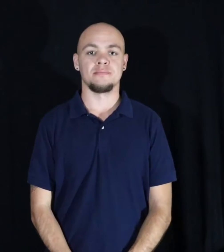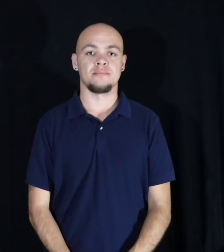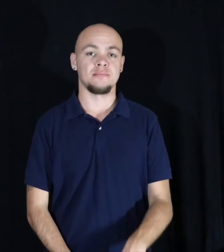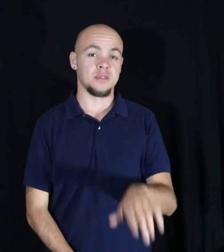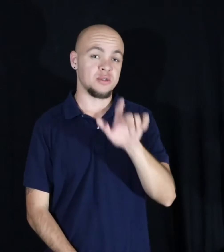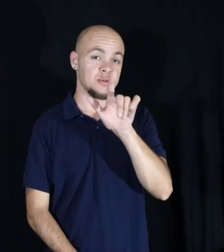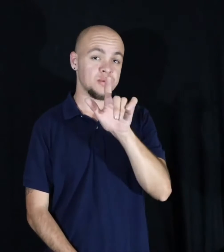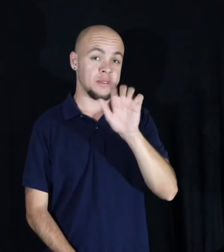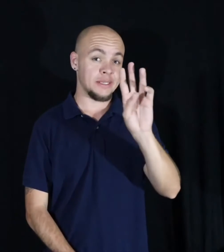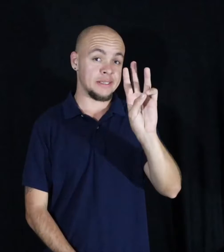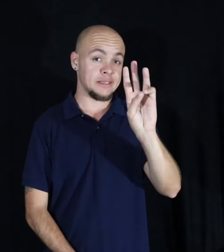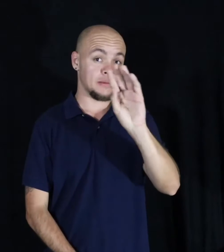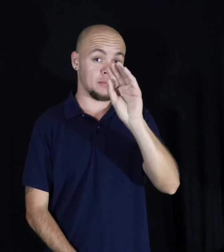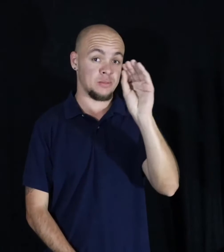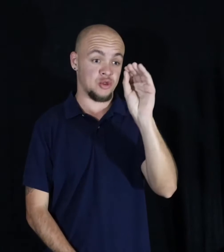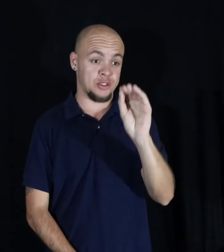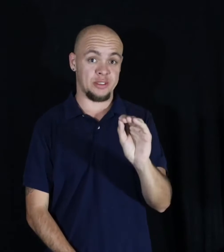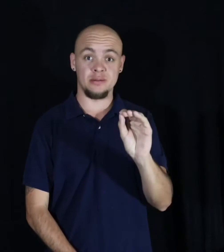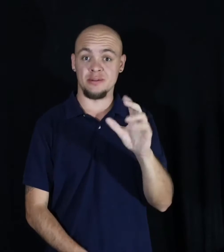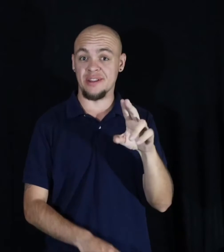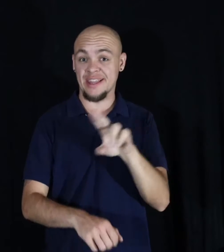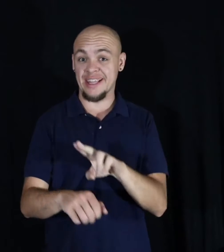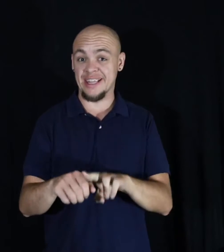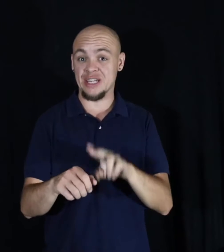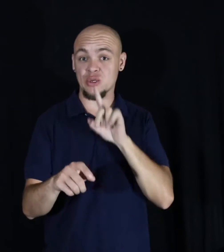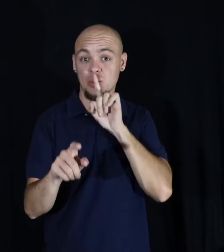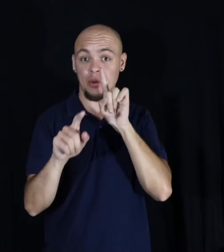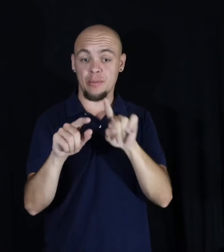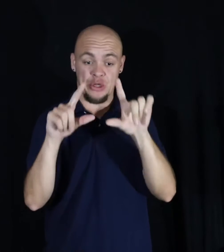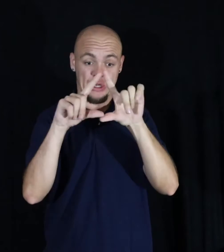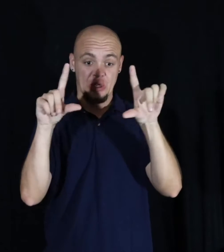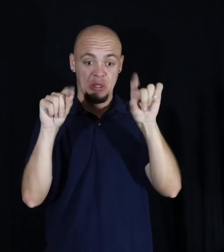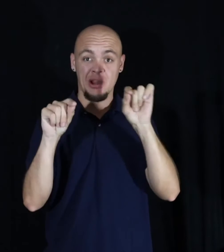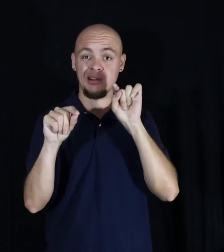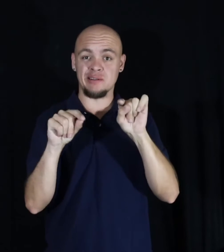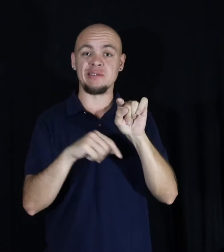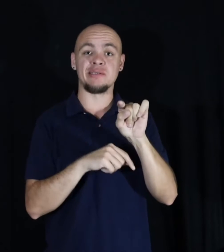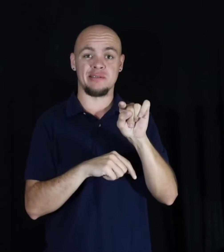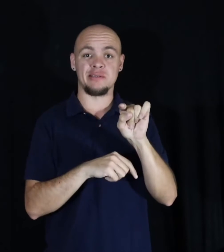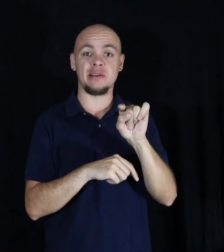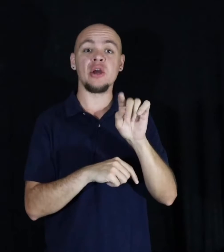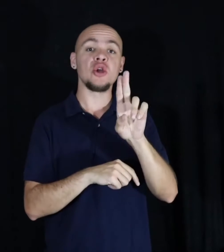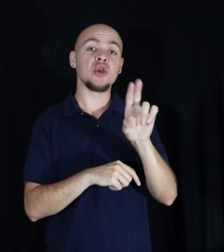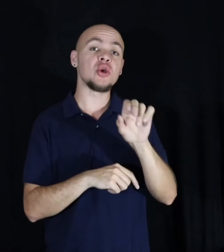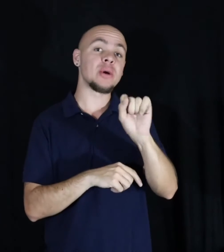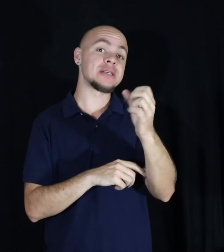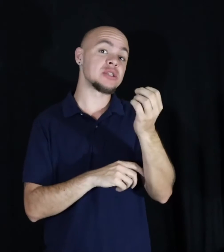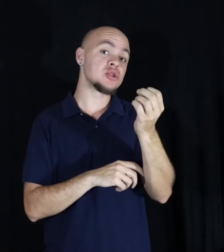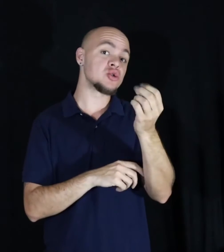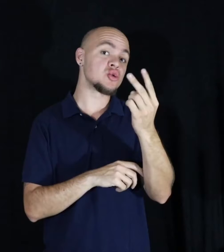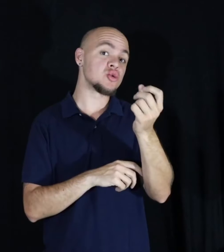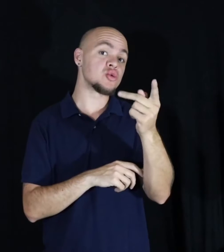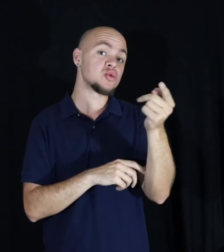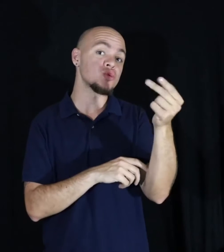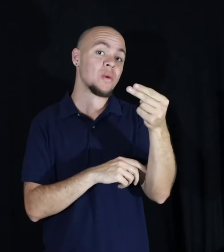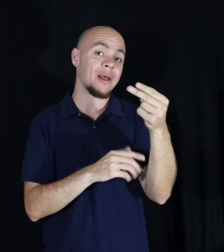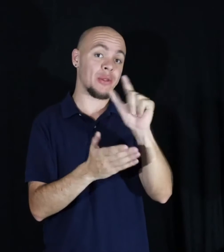26%. On the nation's report card, that's the percentage of US 12th graders who are proficient in